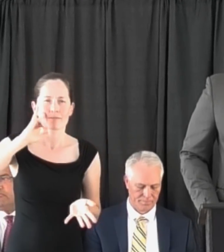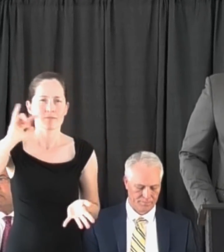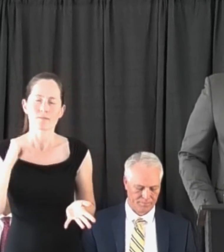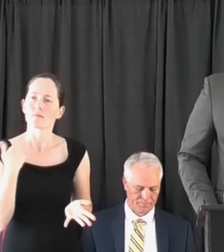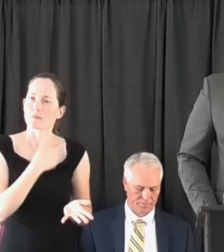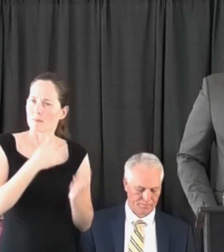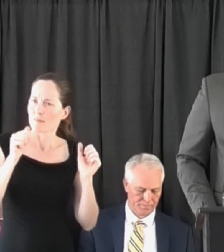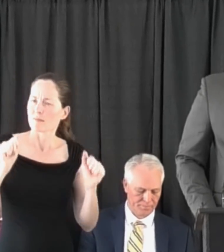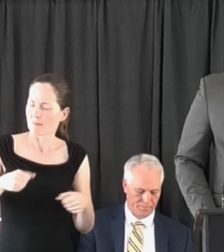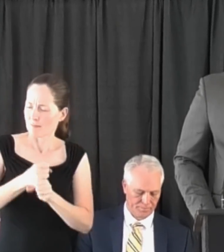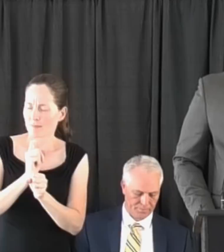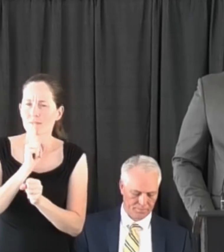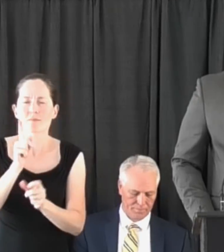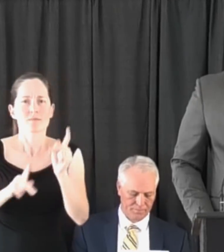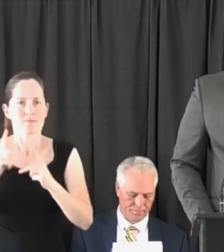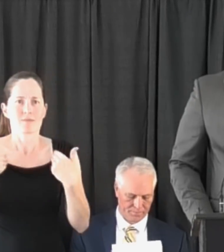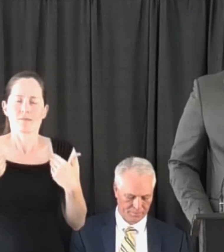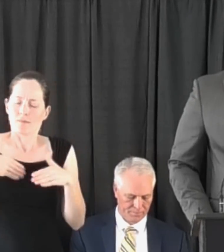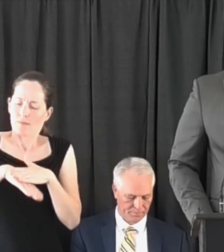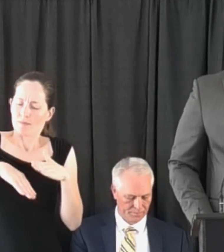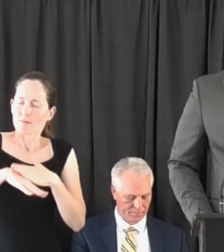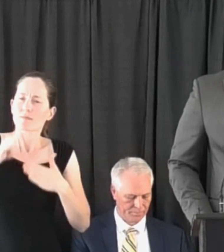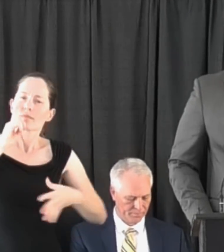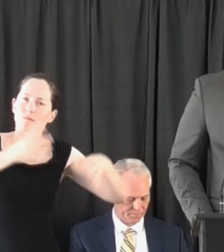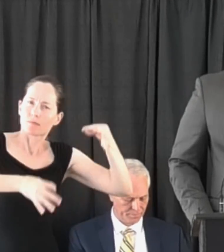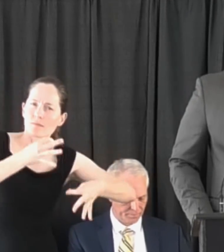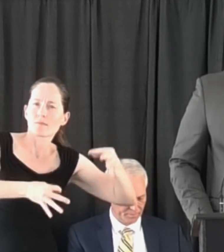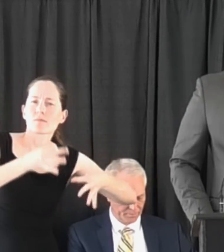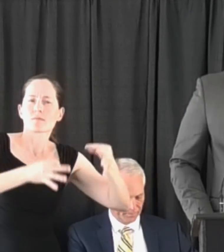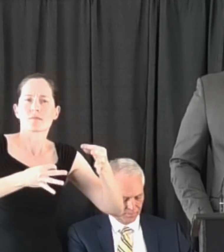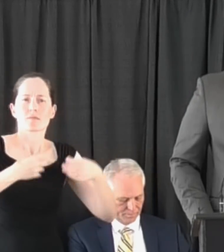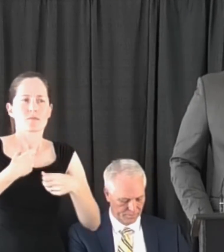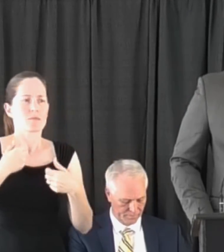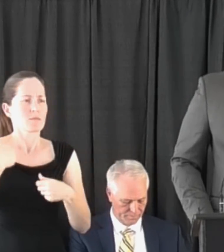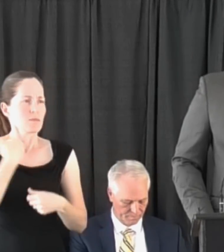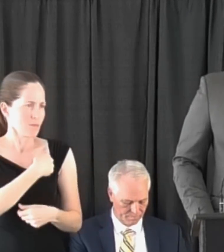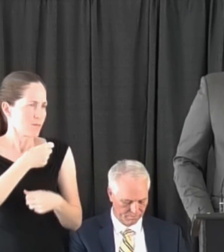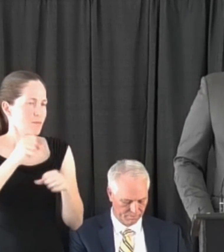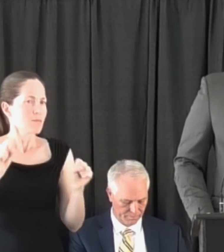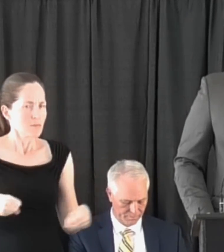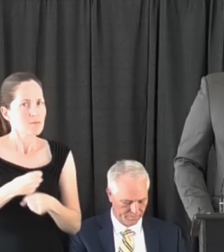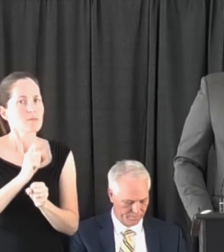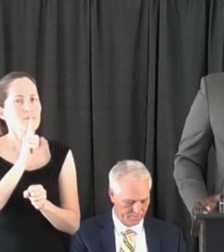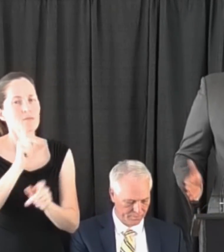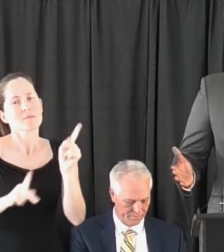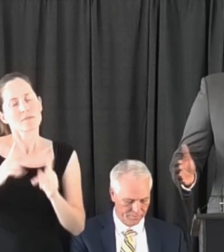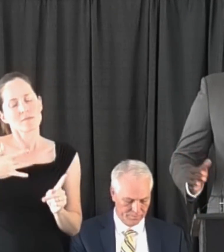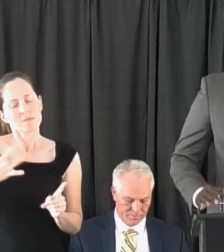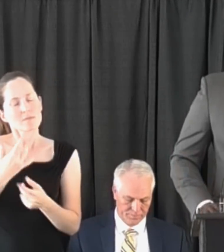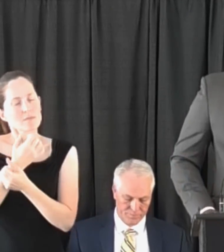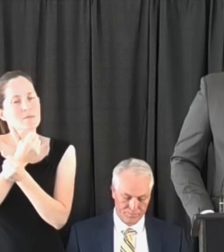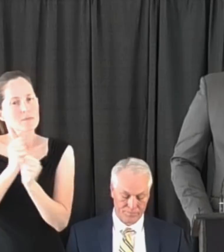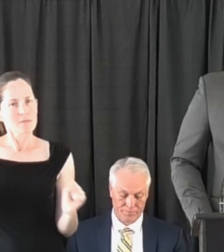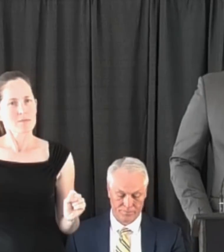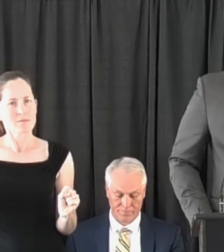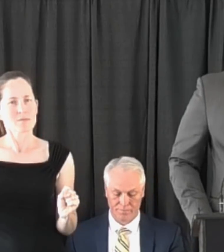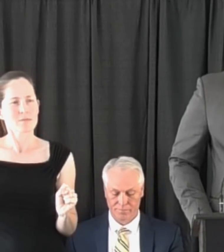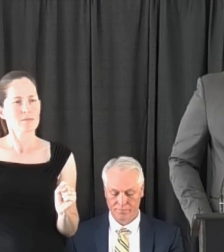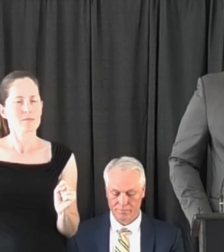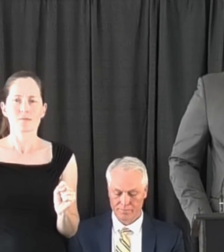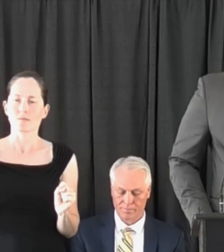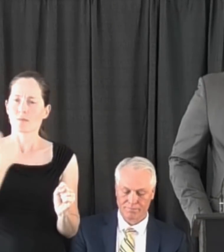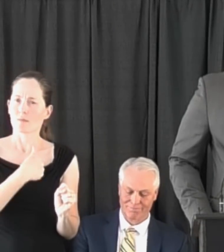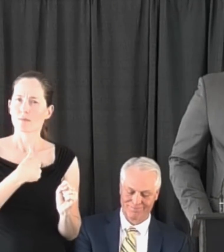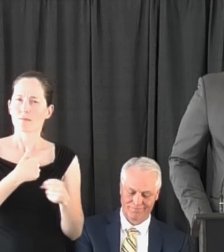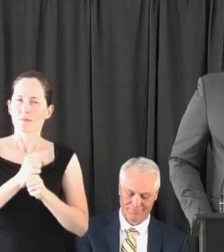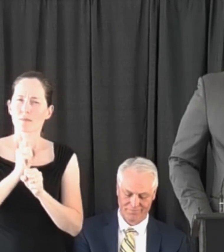that people feel safe in a place where we are leveling the playing field for